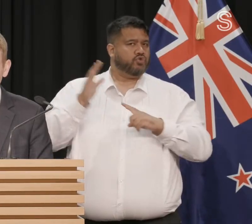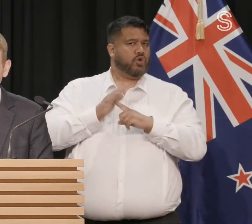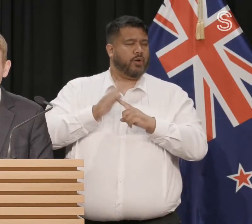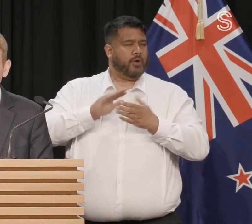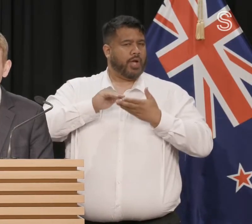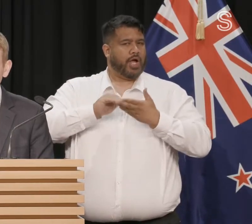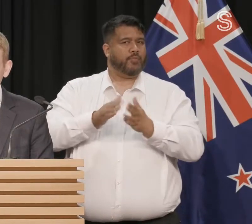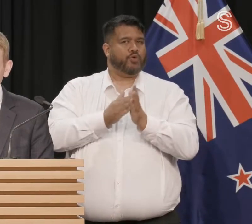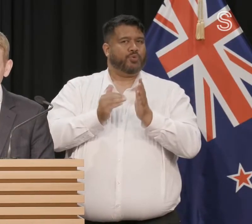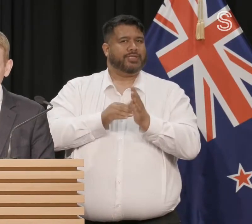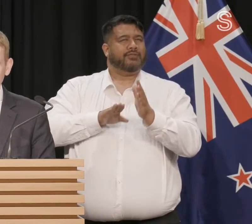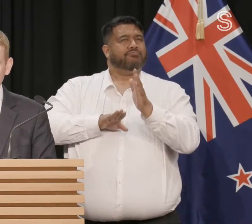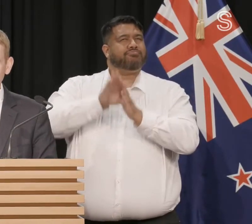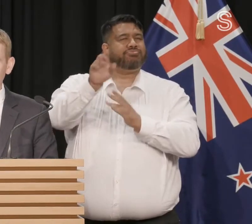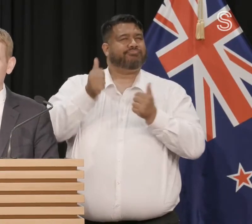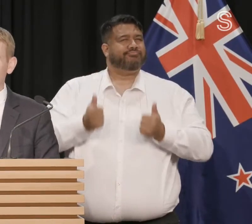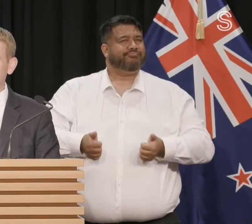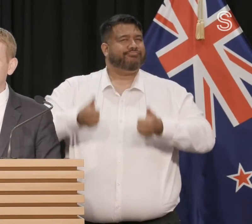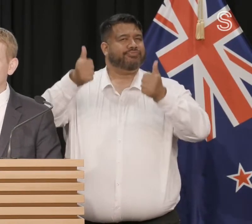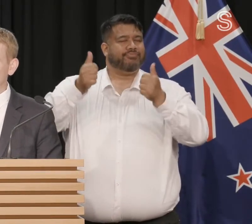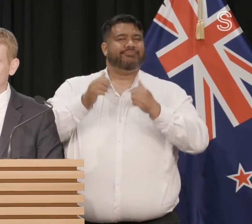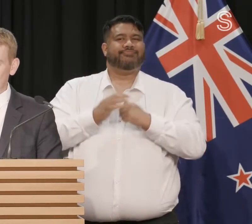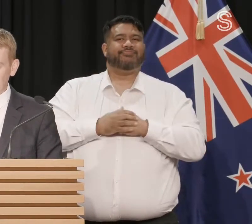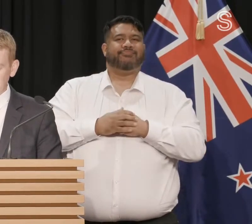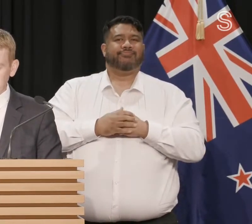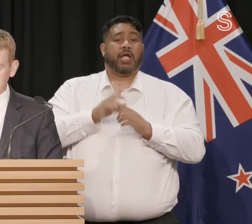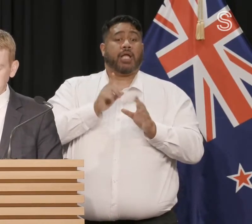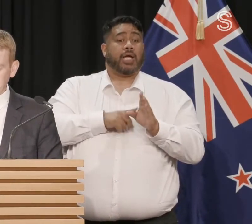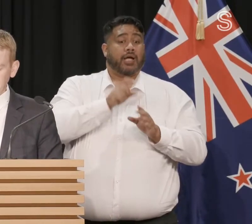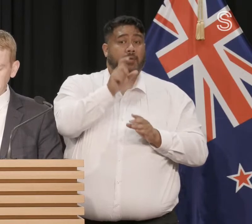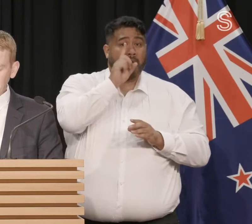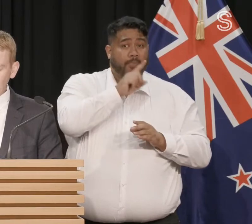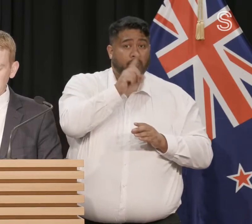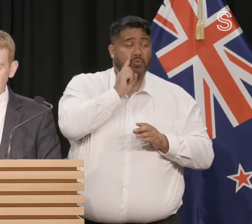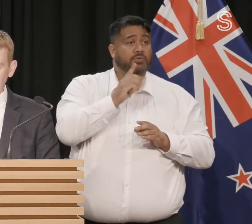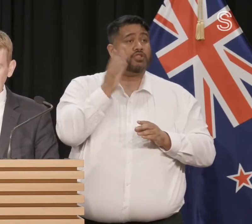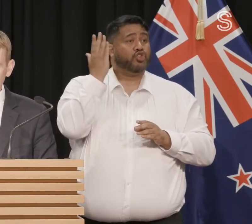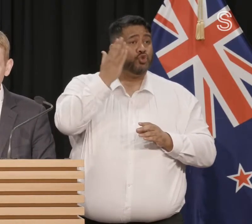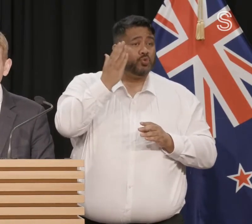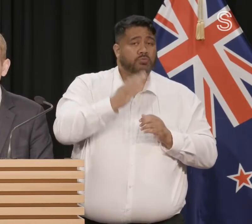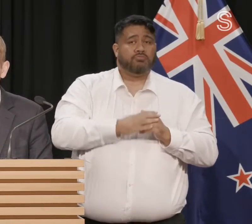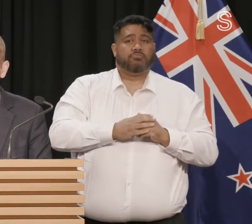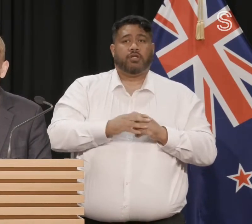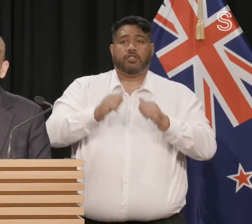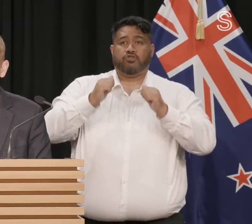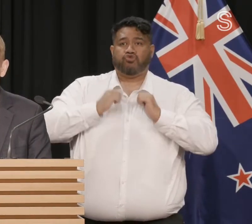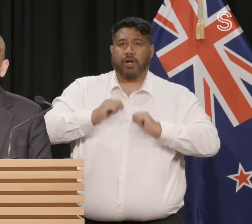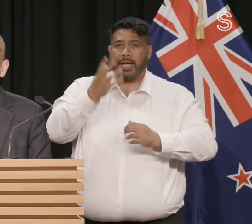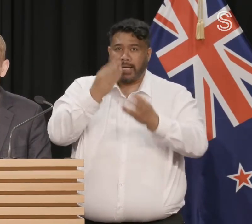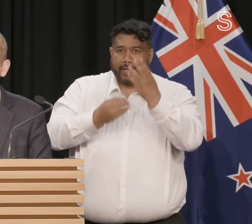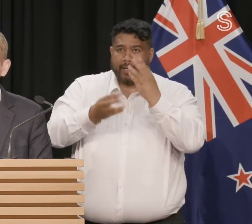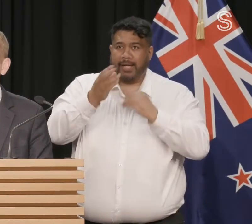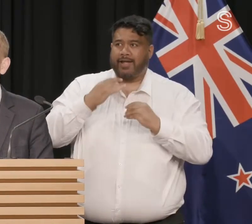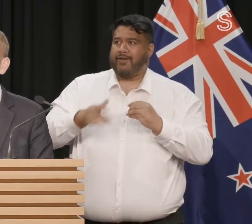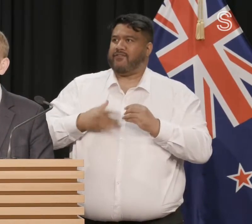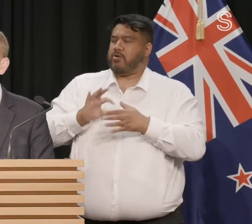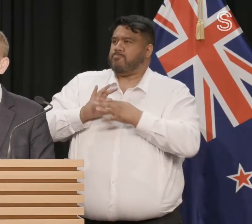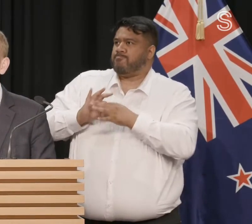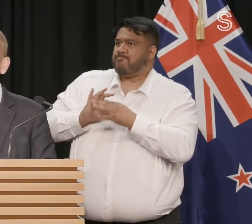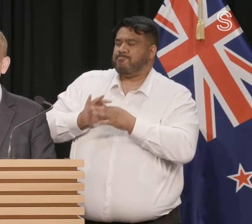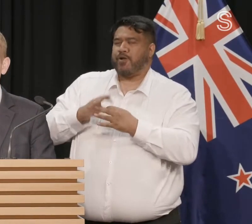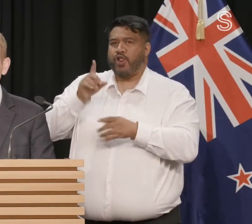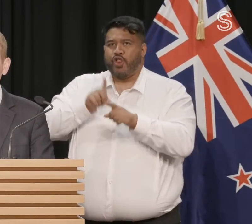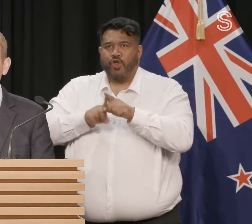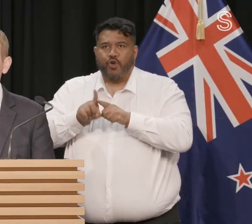minister, I know that when our children and young people are attending school or training, When they're engaged with their learning and supported to